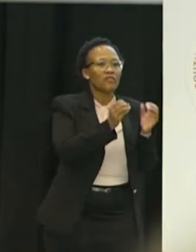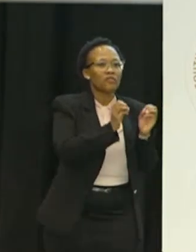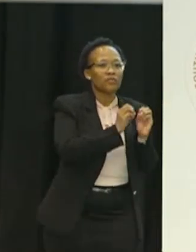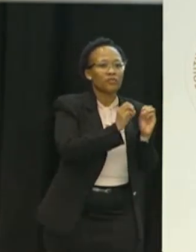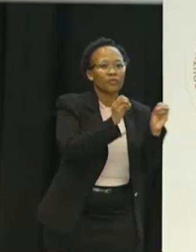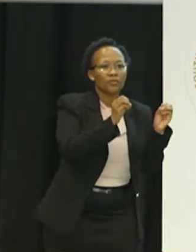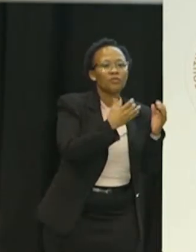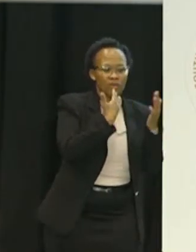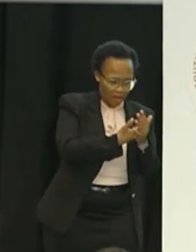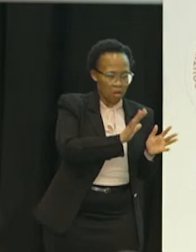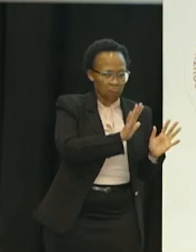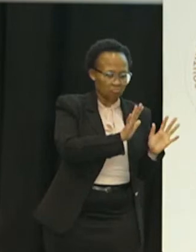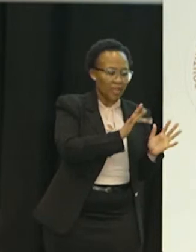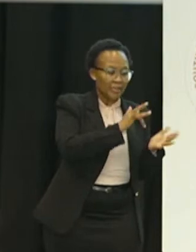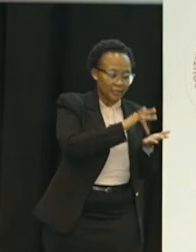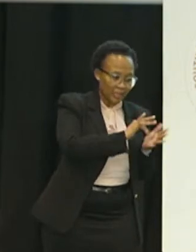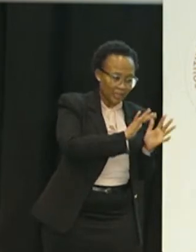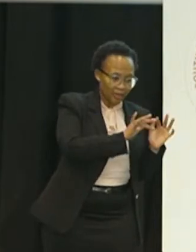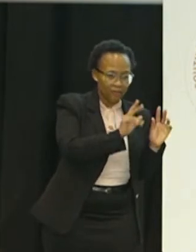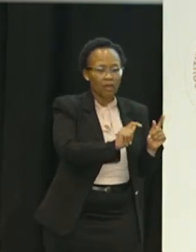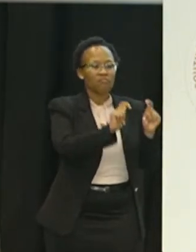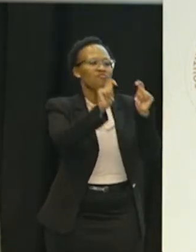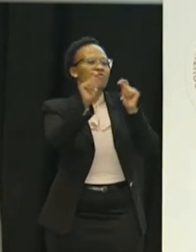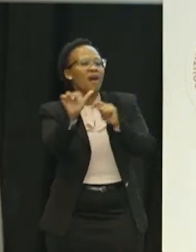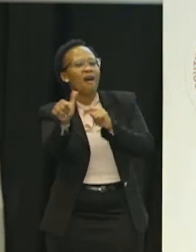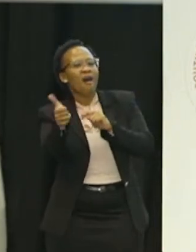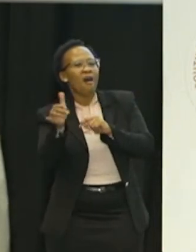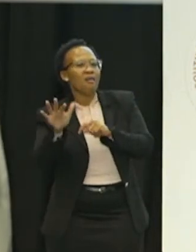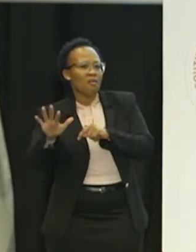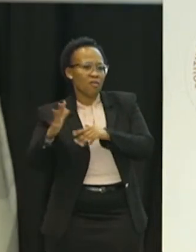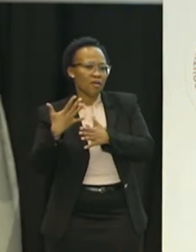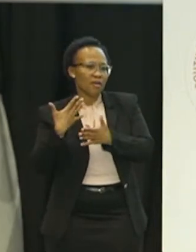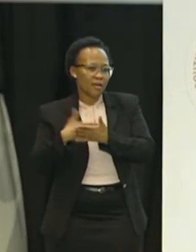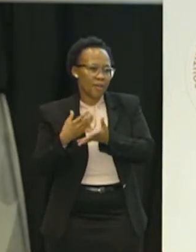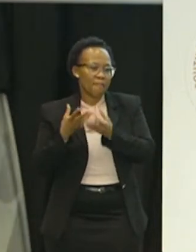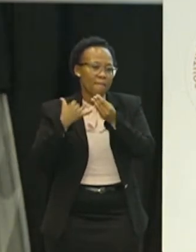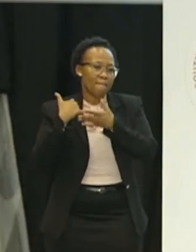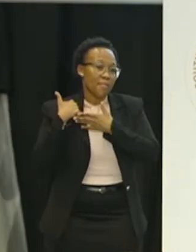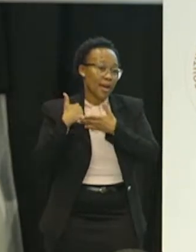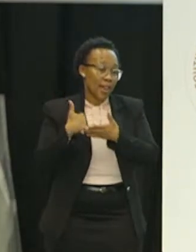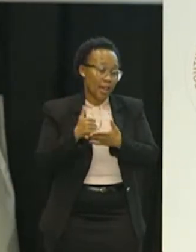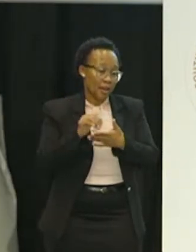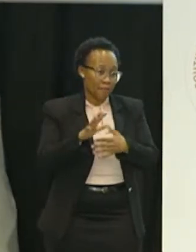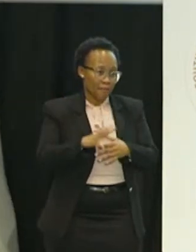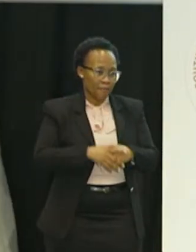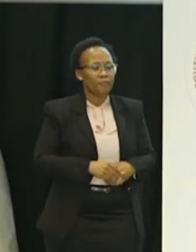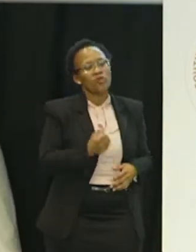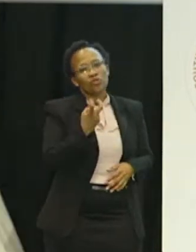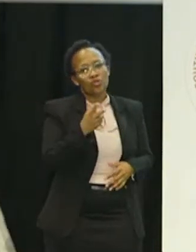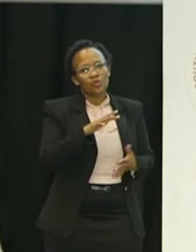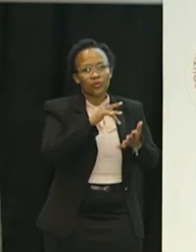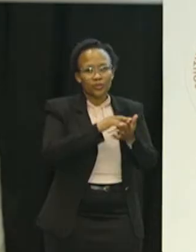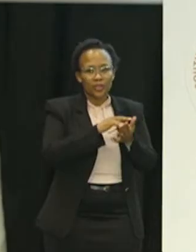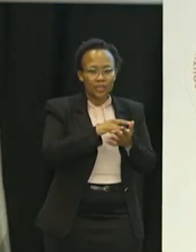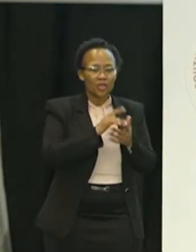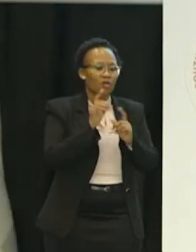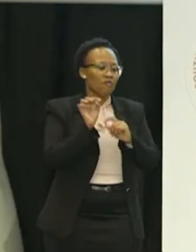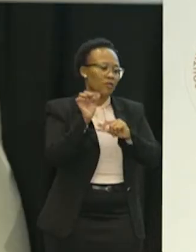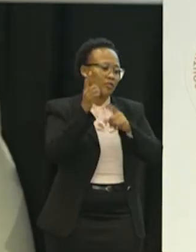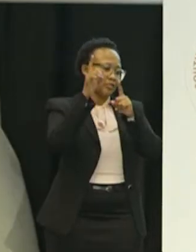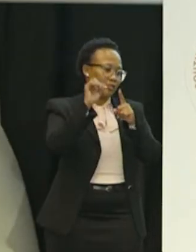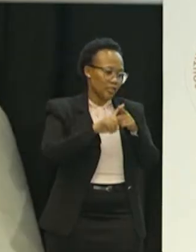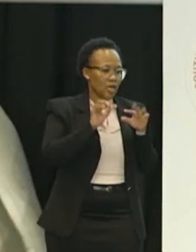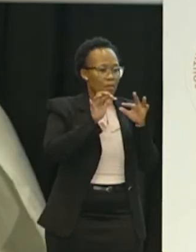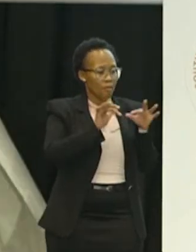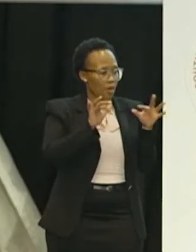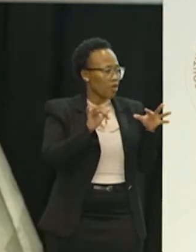get to them. What we've always recommended was 2 centers of excellence per district, per population group. This